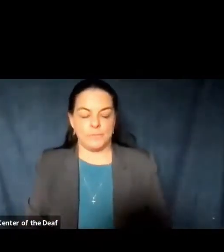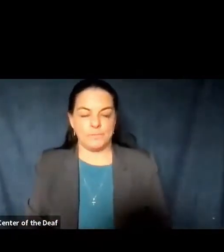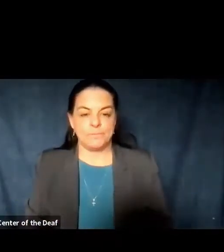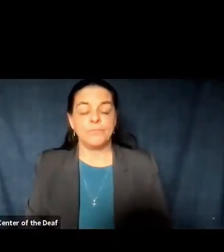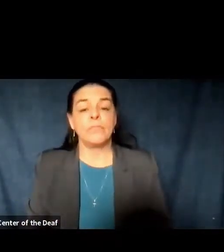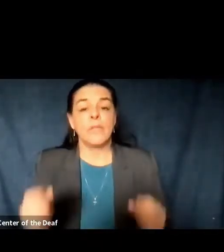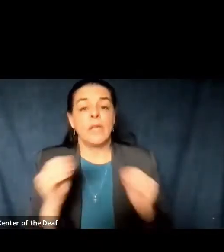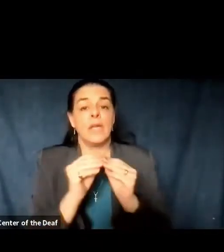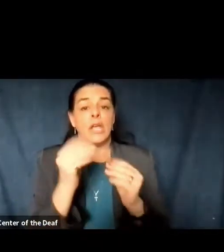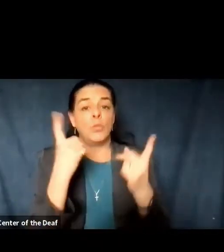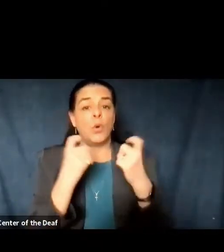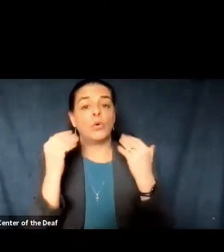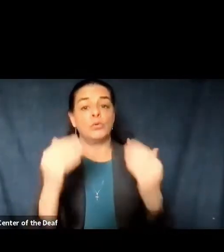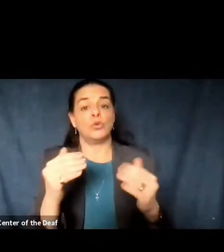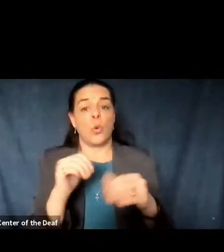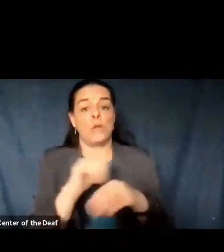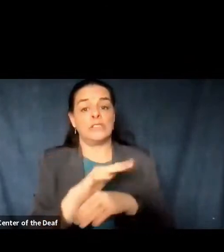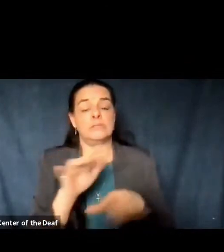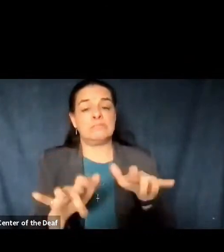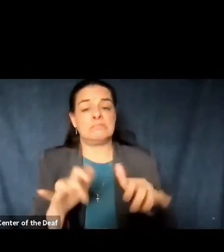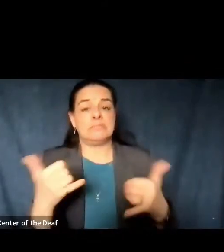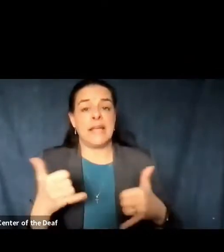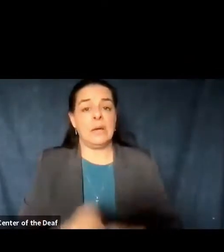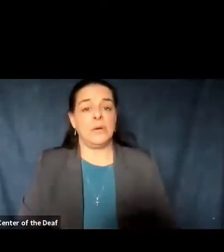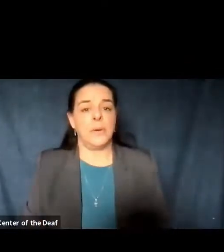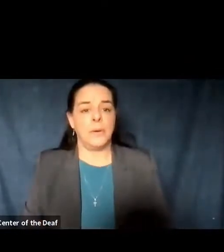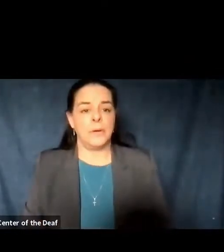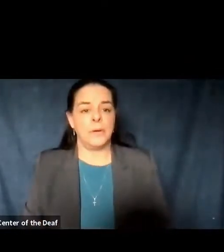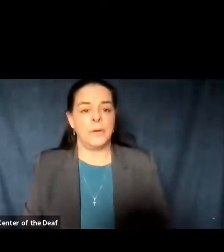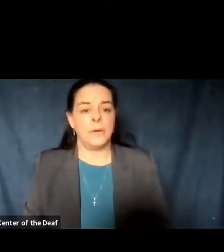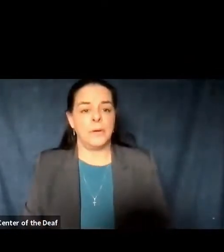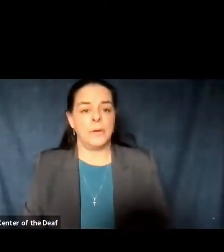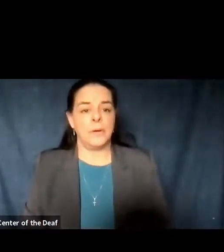further questions, please go ahead and submit them now.